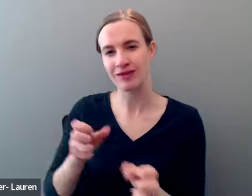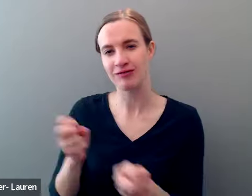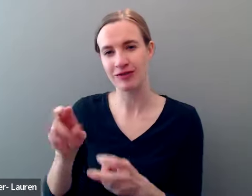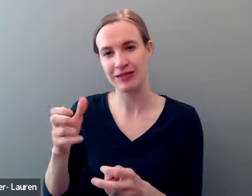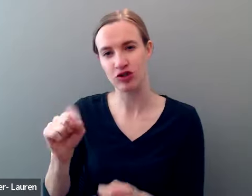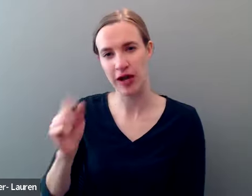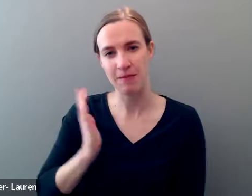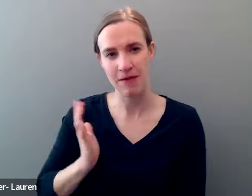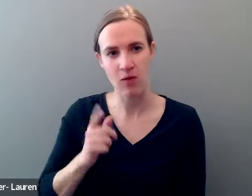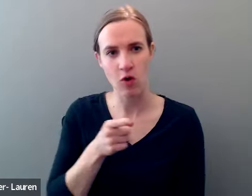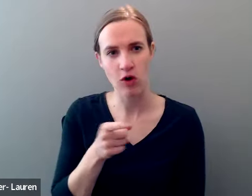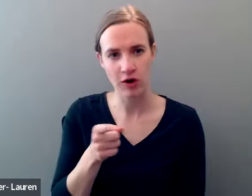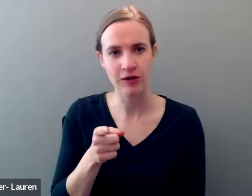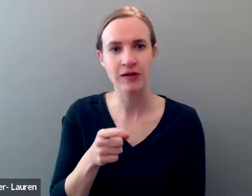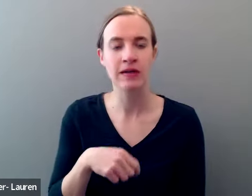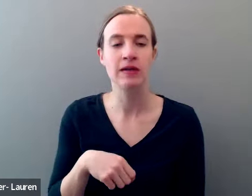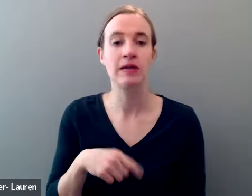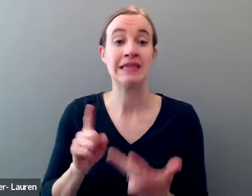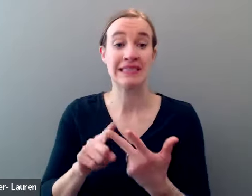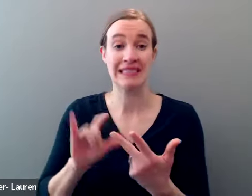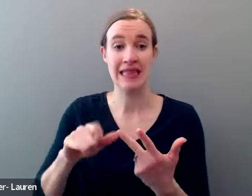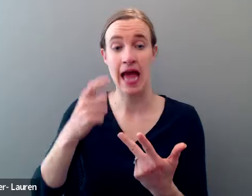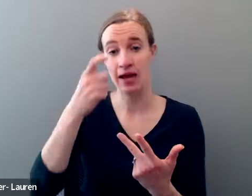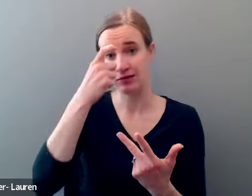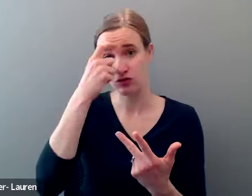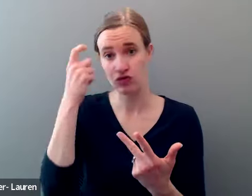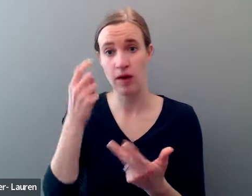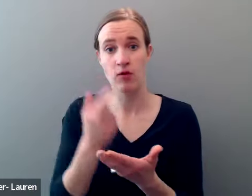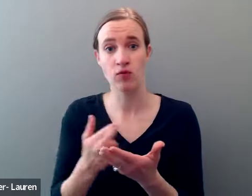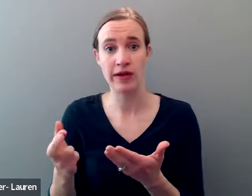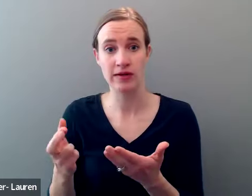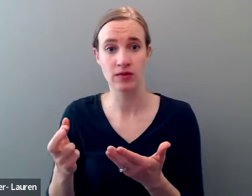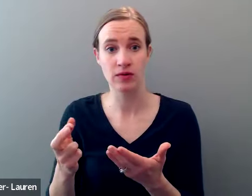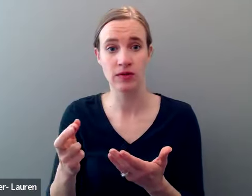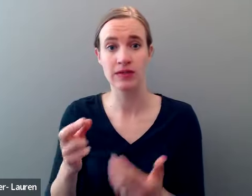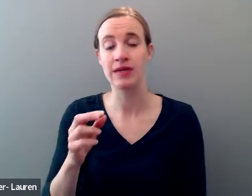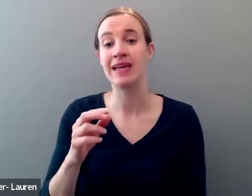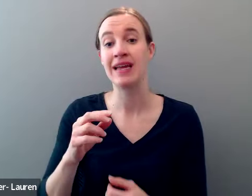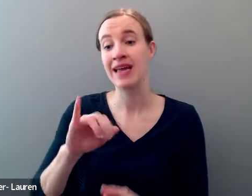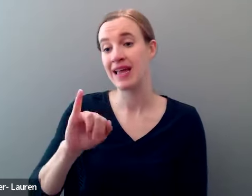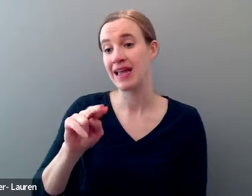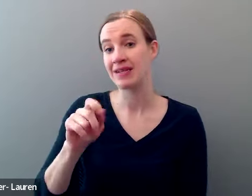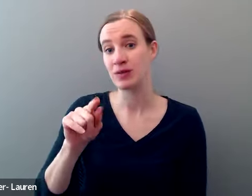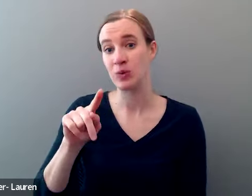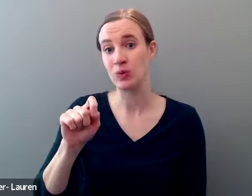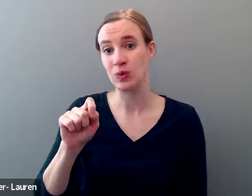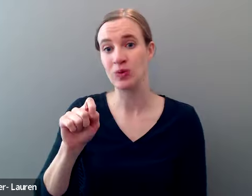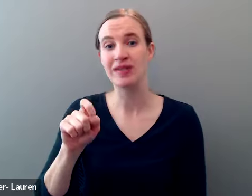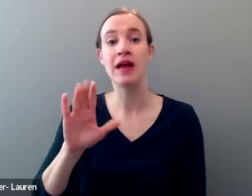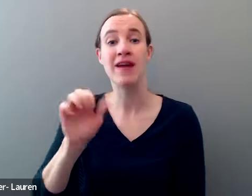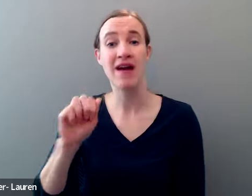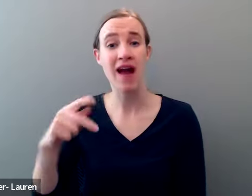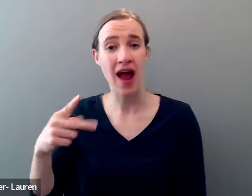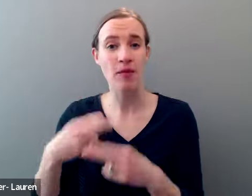But the Trauma Resource Institute iChill app, again, is very